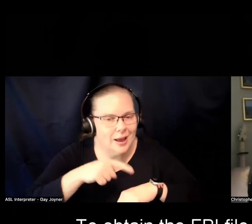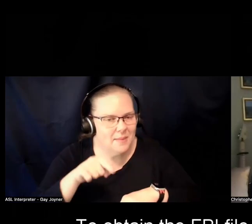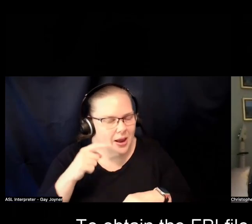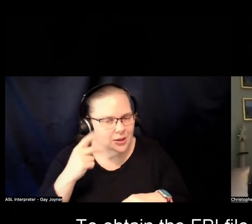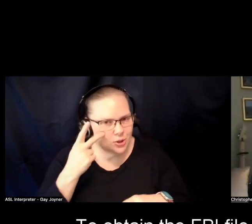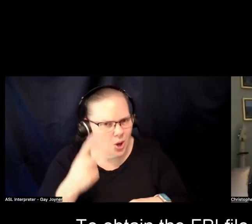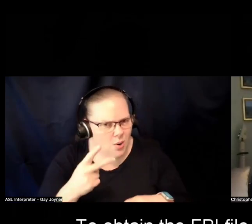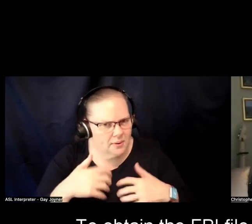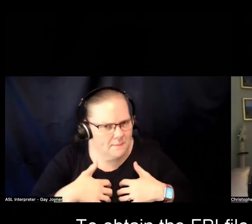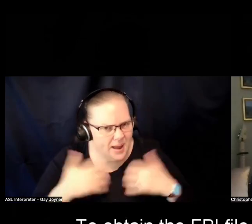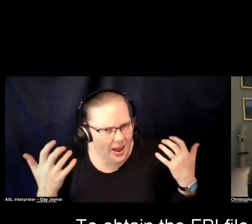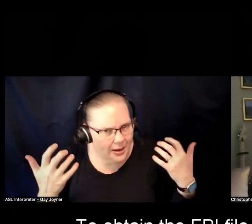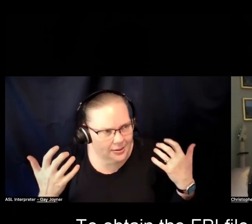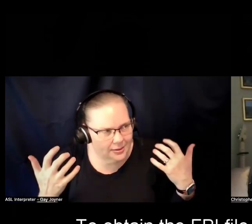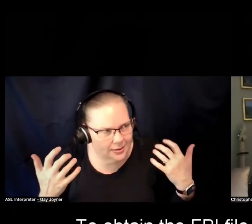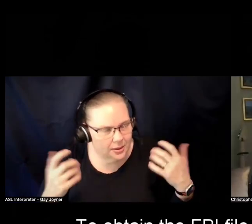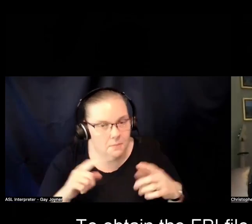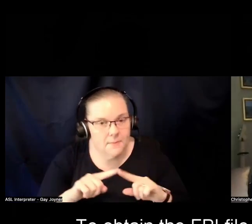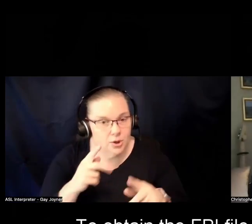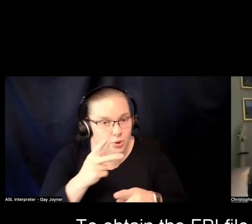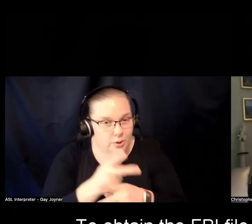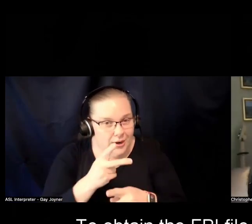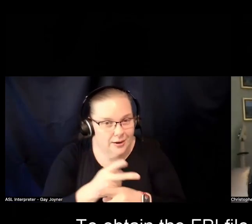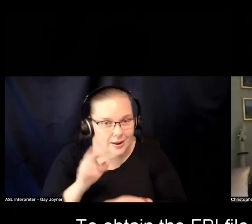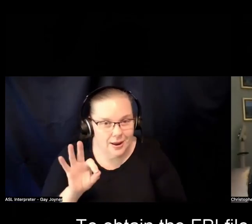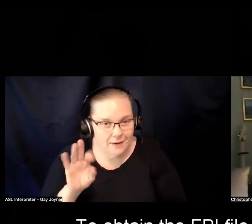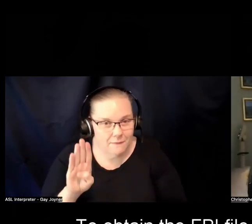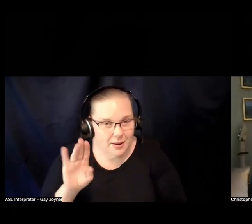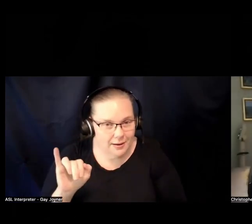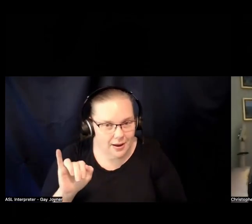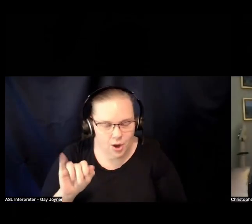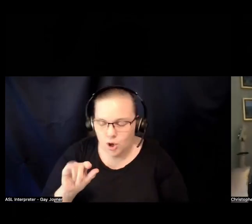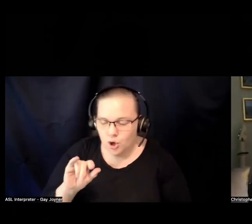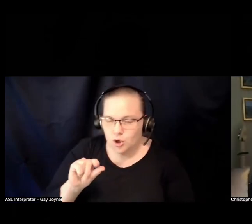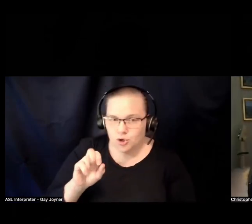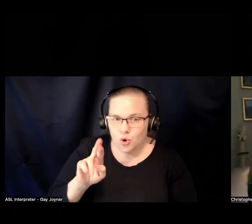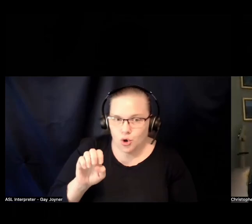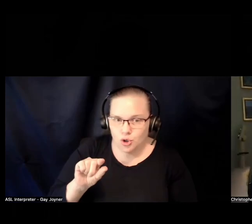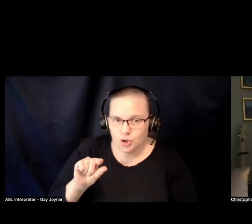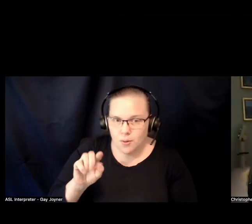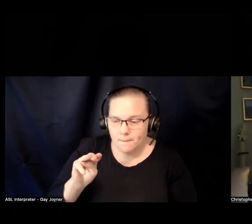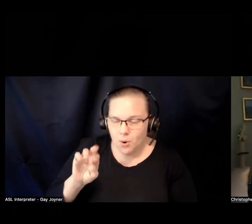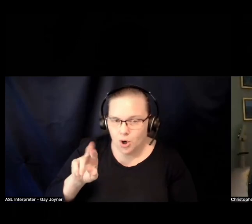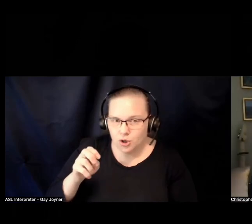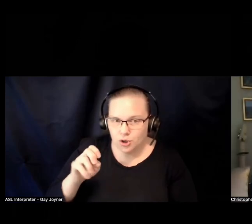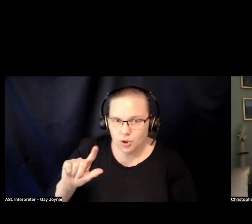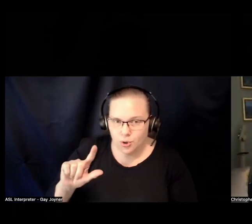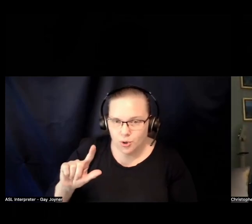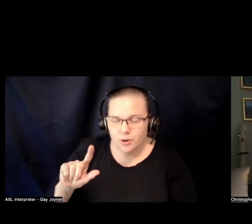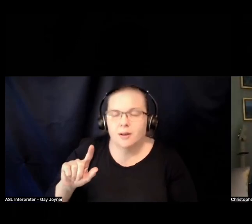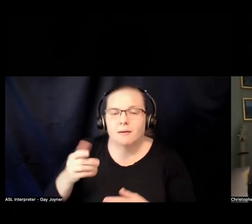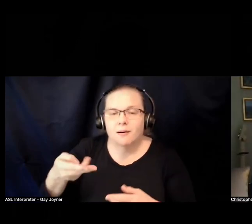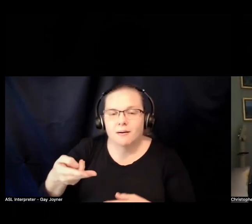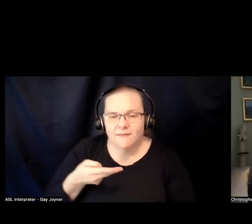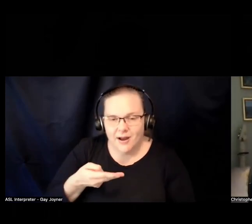To obtain the FBI file himself, George Marshall invited Director J. Edgar Hoover to lunch. Marshall